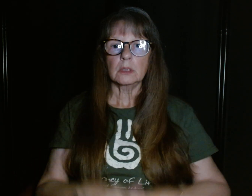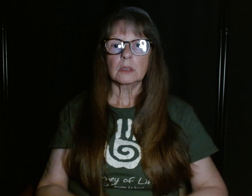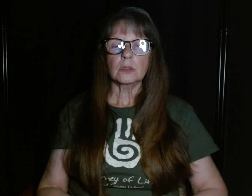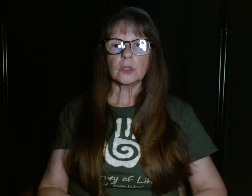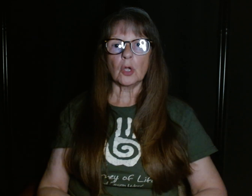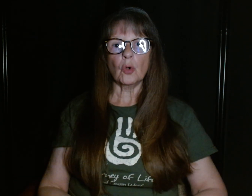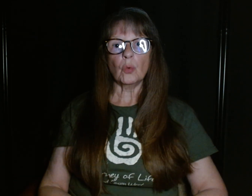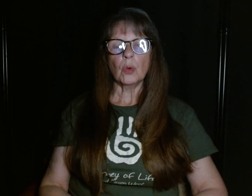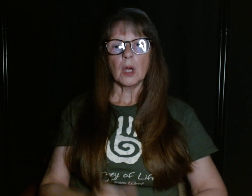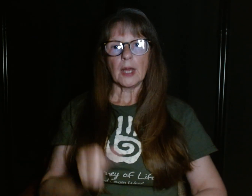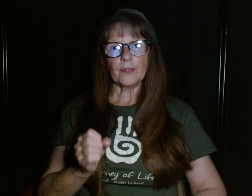So